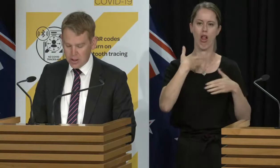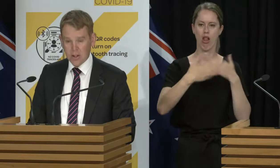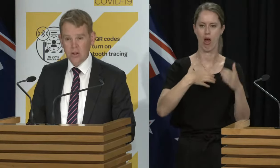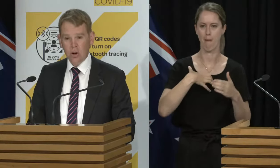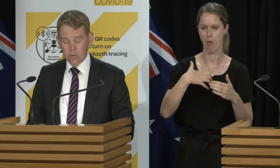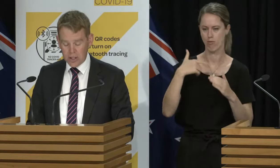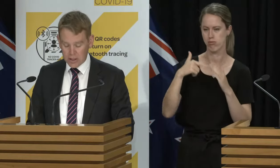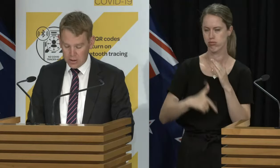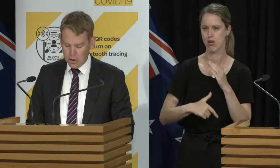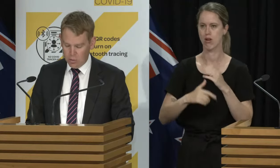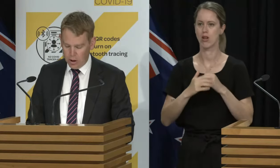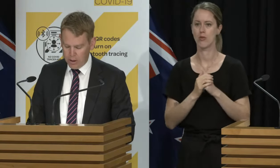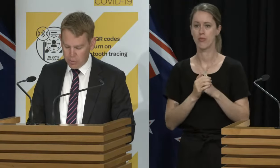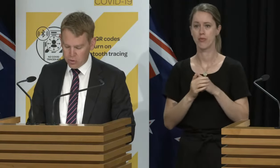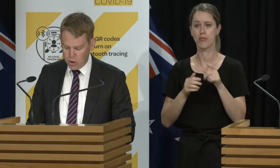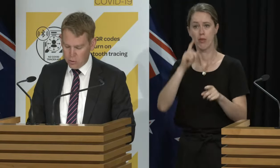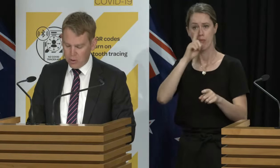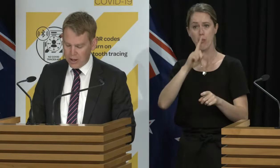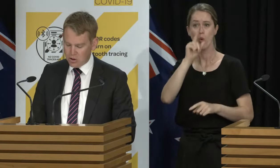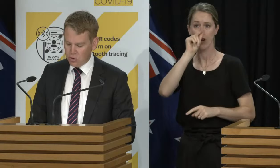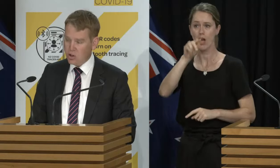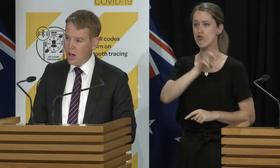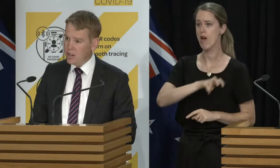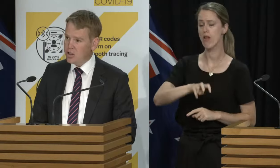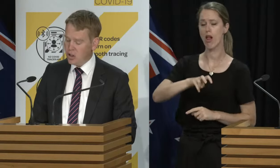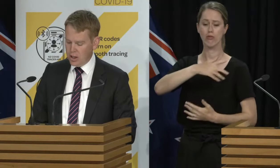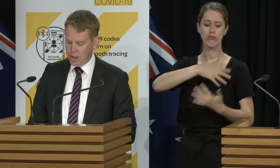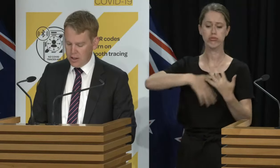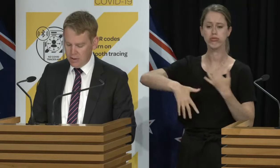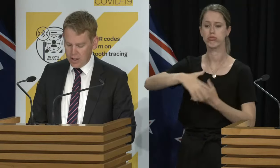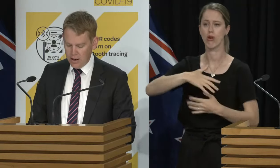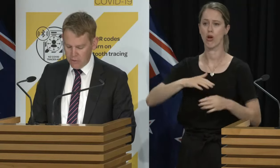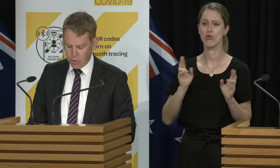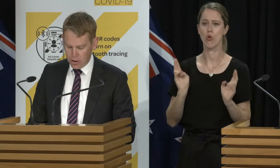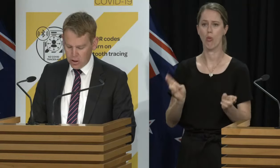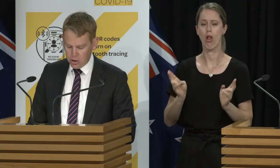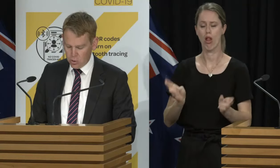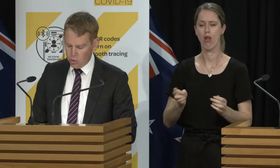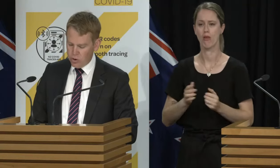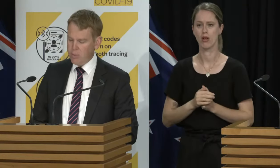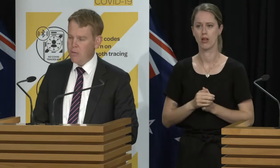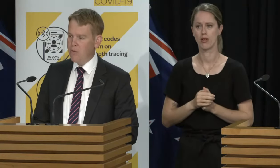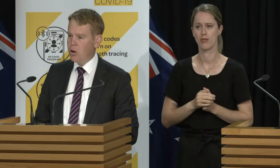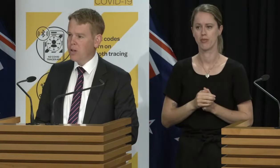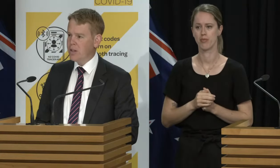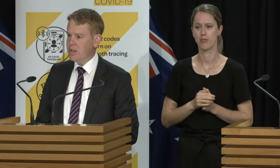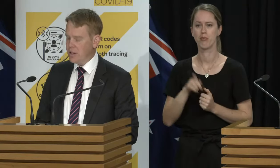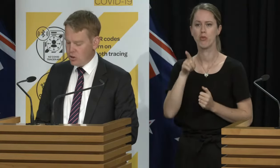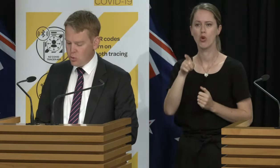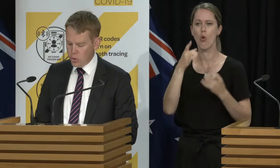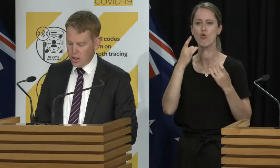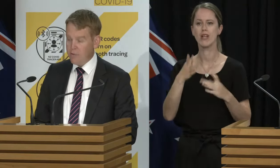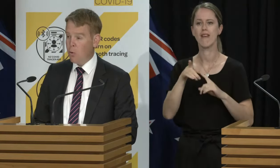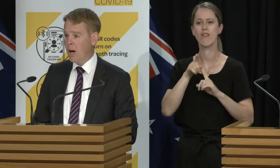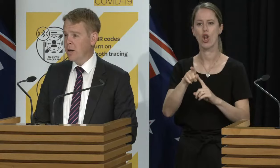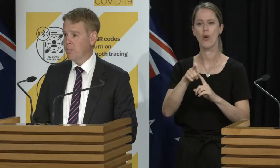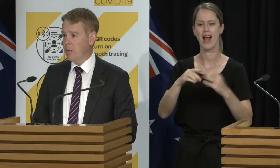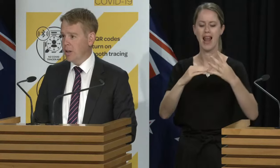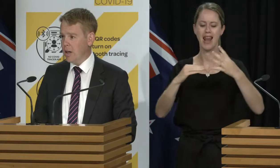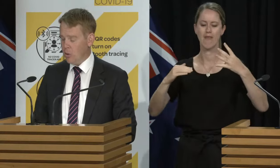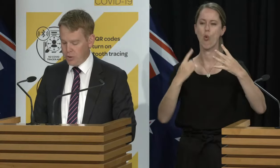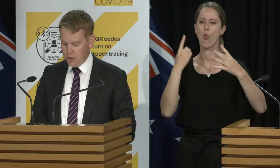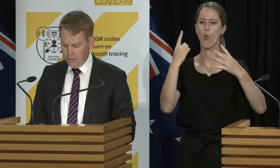is that there's no reason why people's travel plans should change, given that everybody should already be following the essential Level